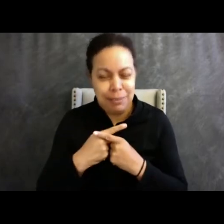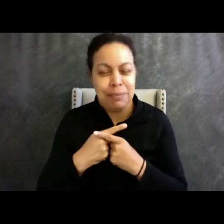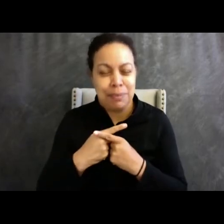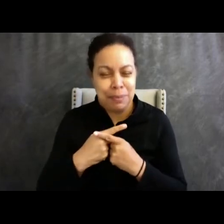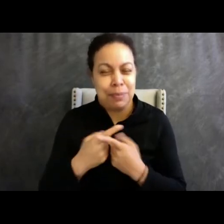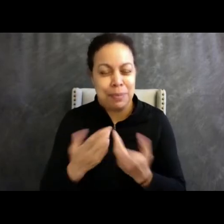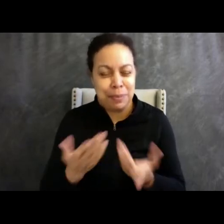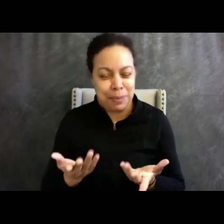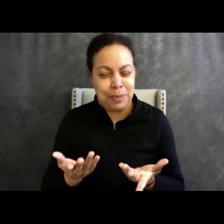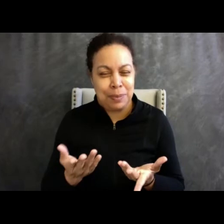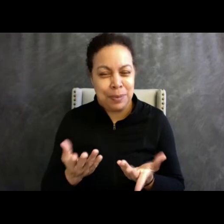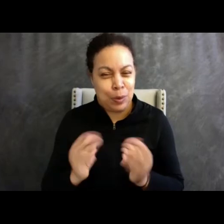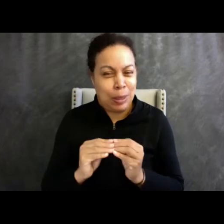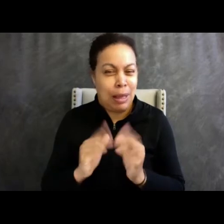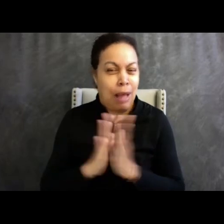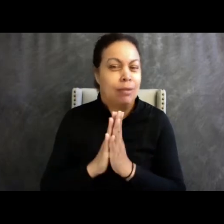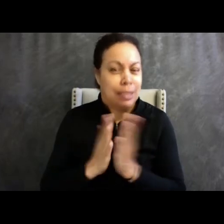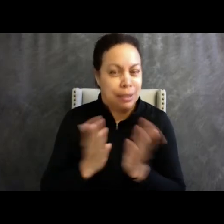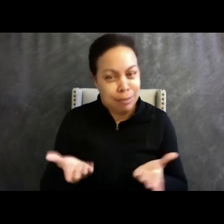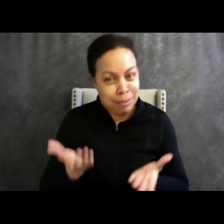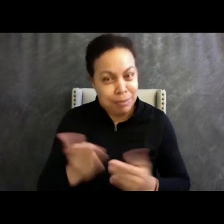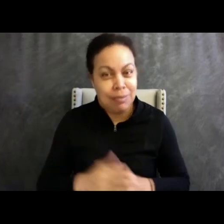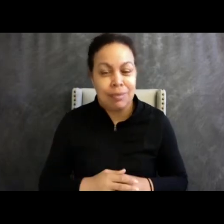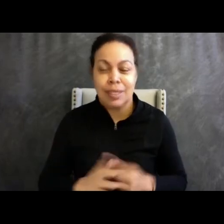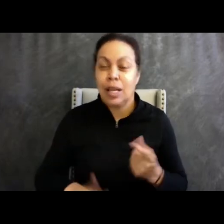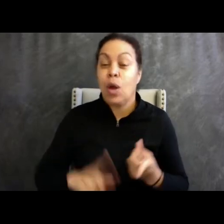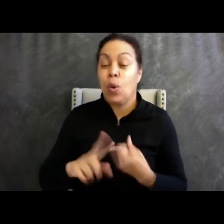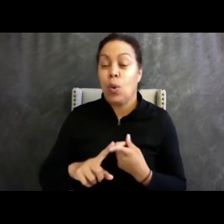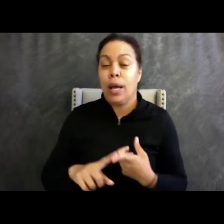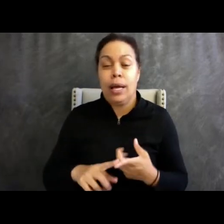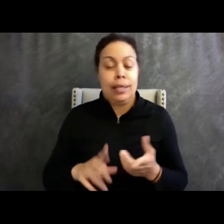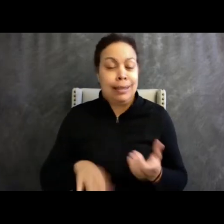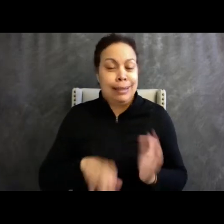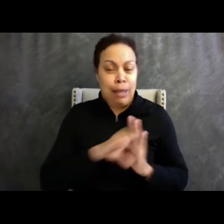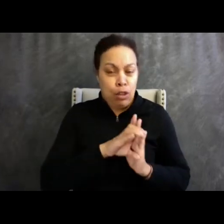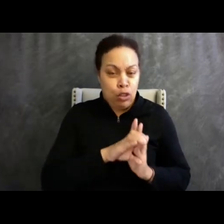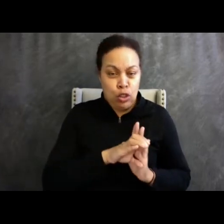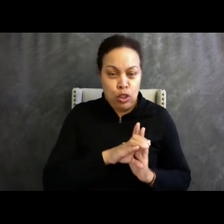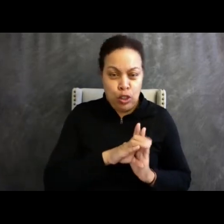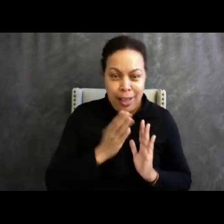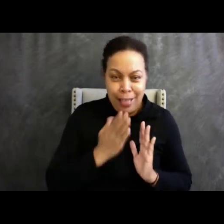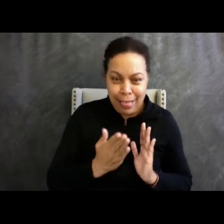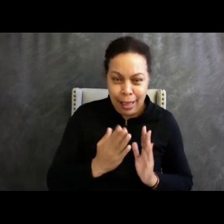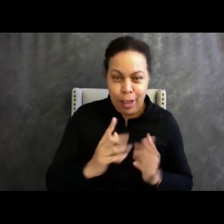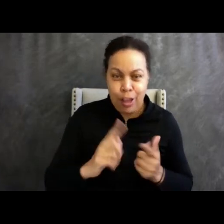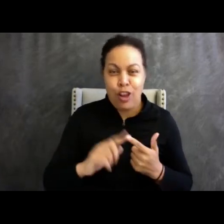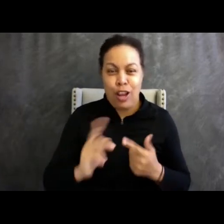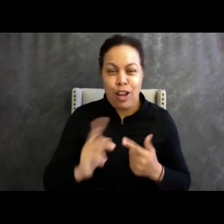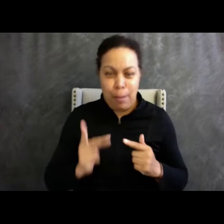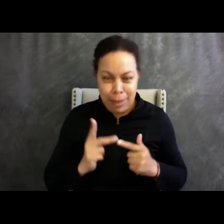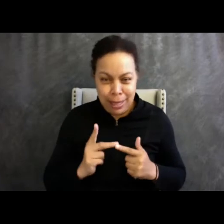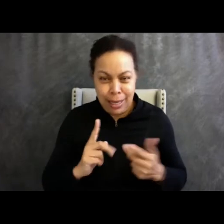When a character is in a place and they want something,